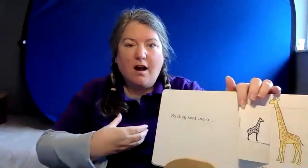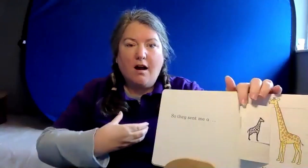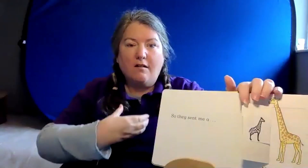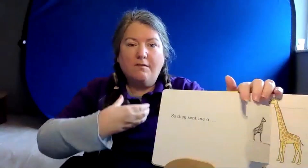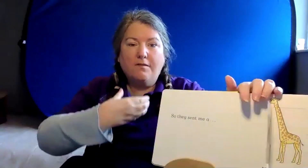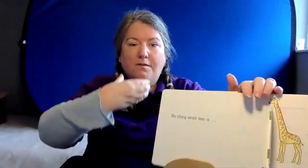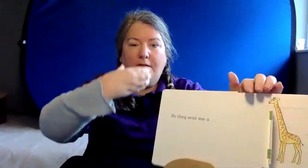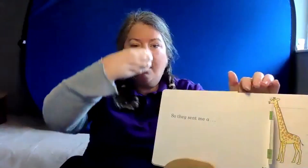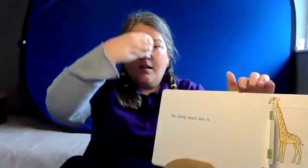giraffe.